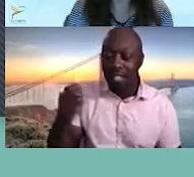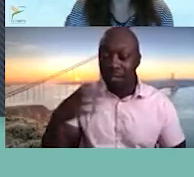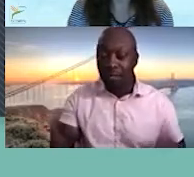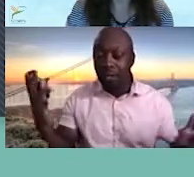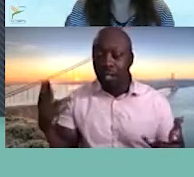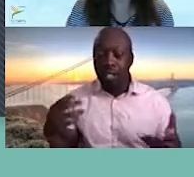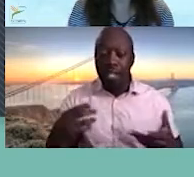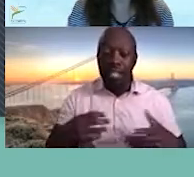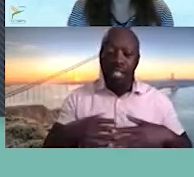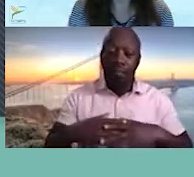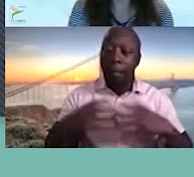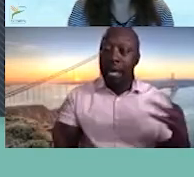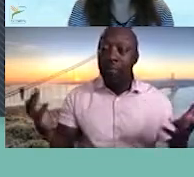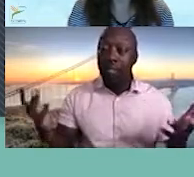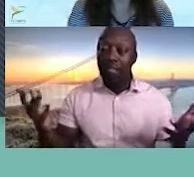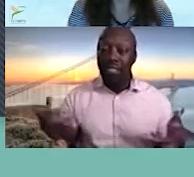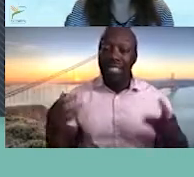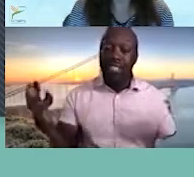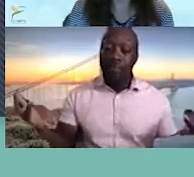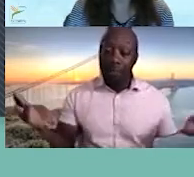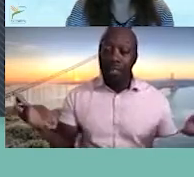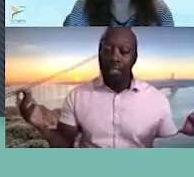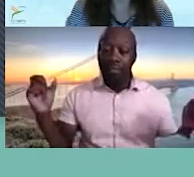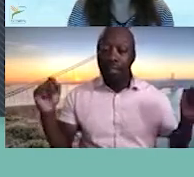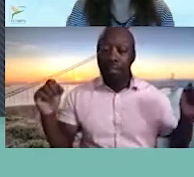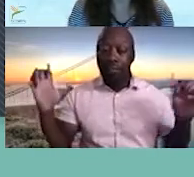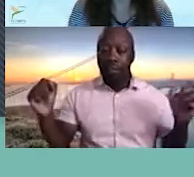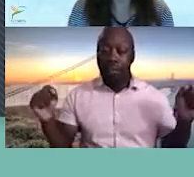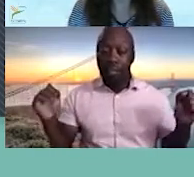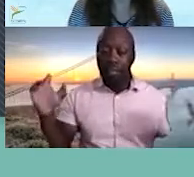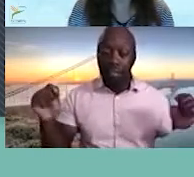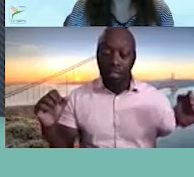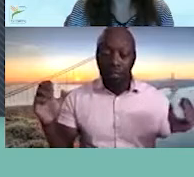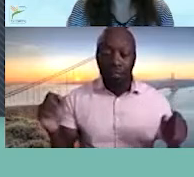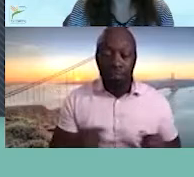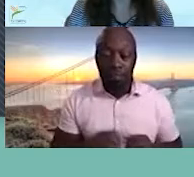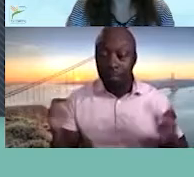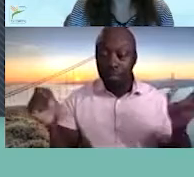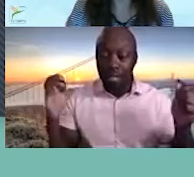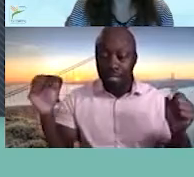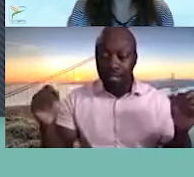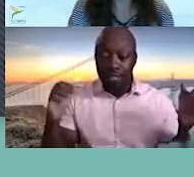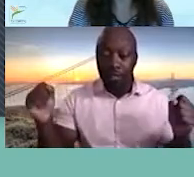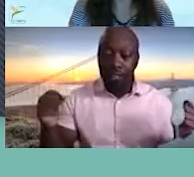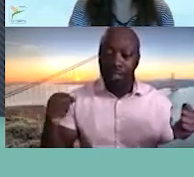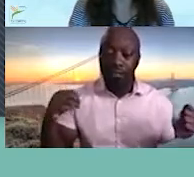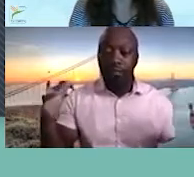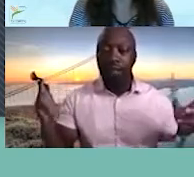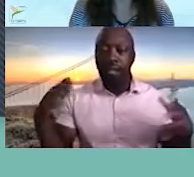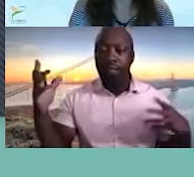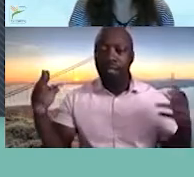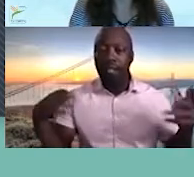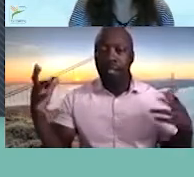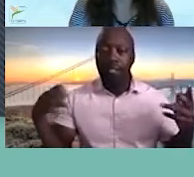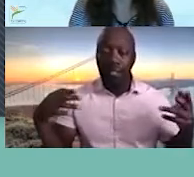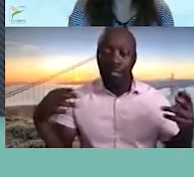It could have been more. It could have been babbling. There's actually babbling with babies, babble signs similar to nyam